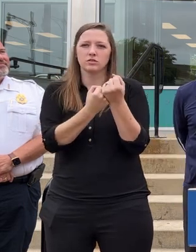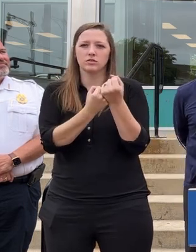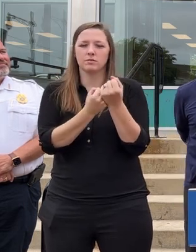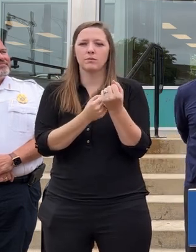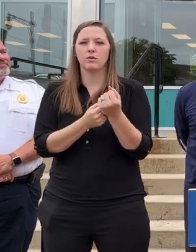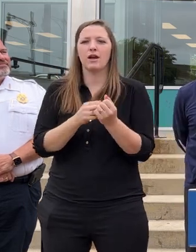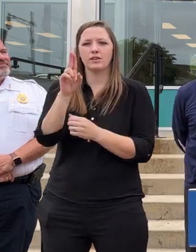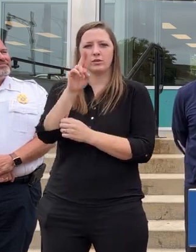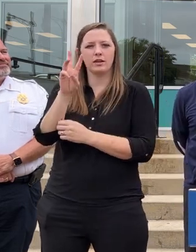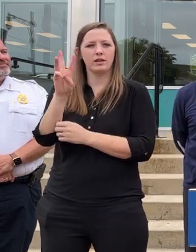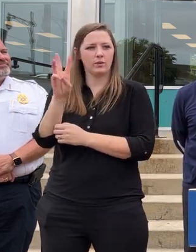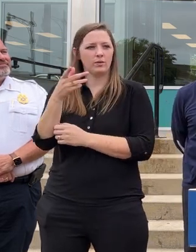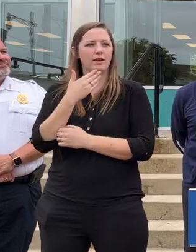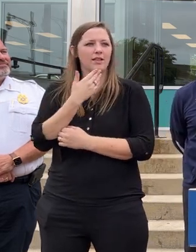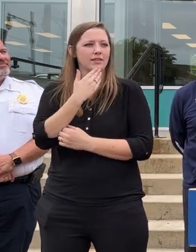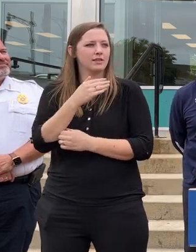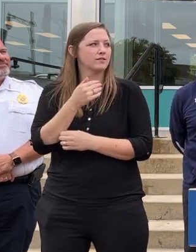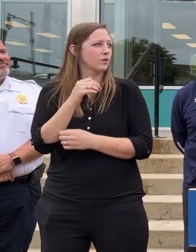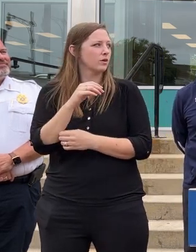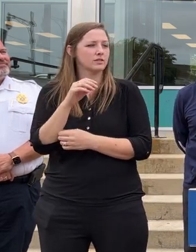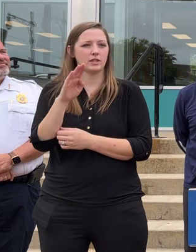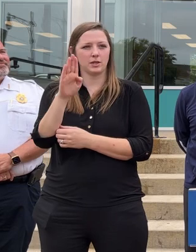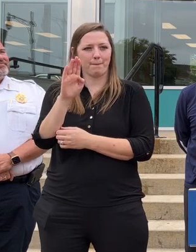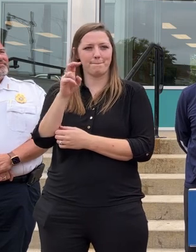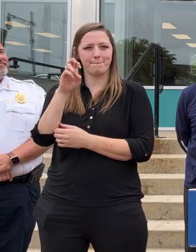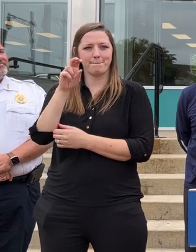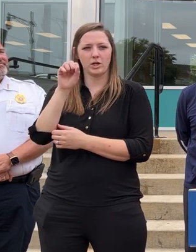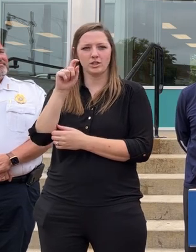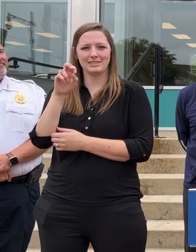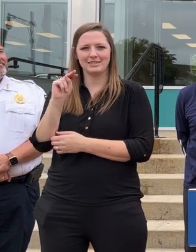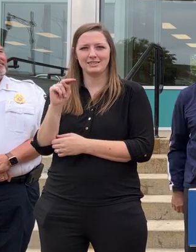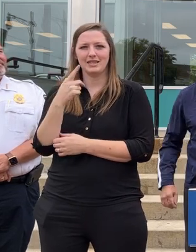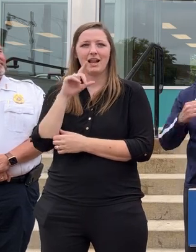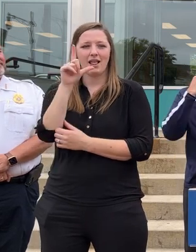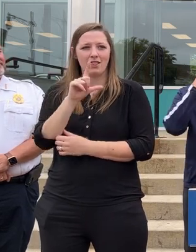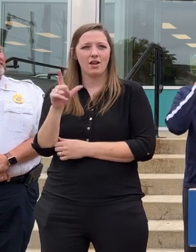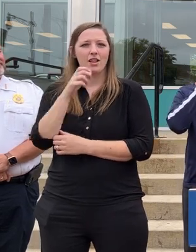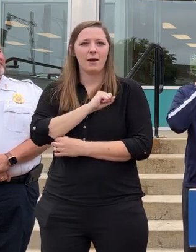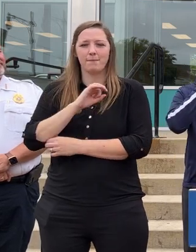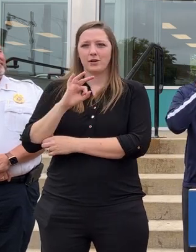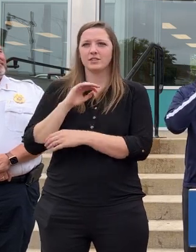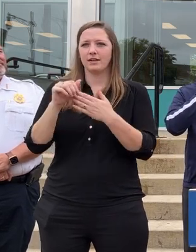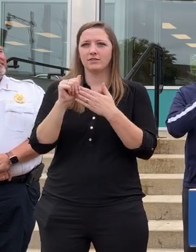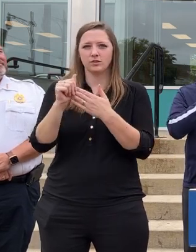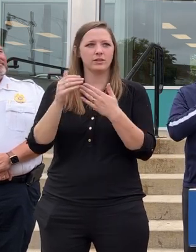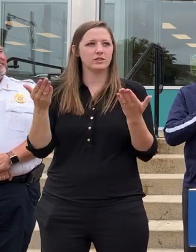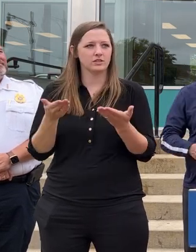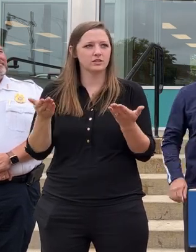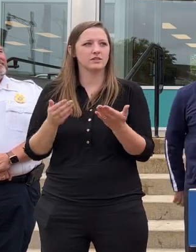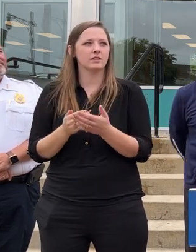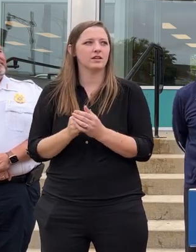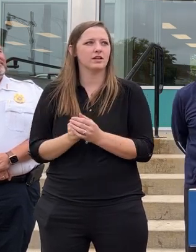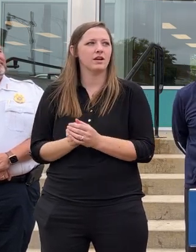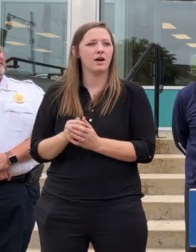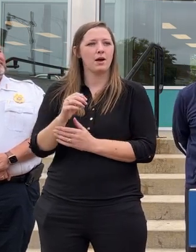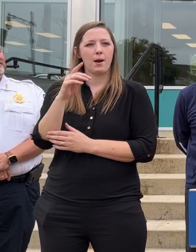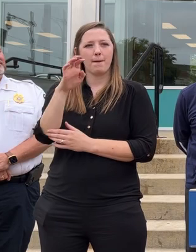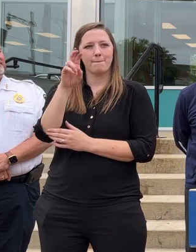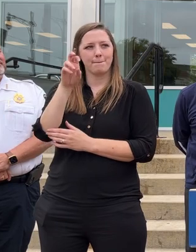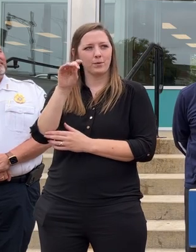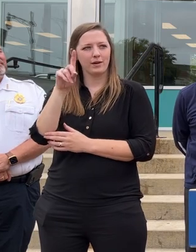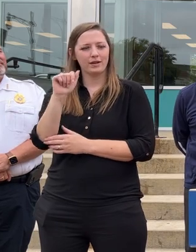United Way. And Dr. Bernstein, thank you so much. And to our library staff, Director Spears, I see Dorinda's here,